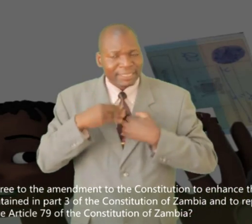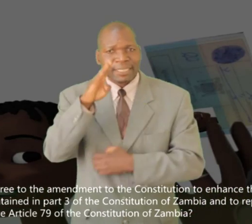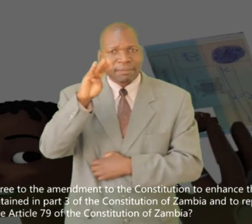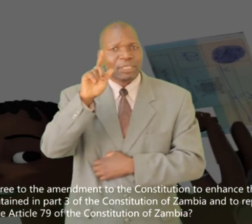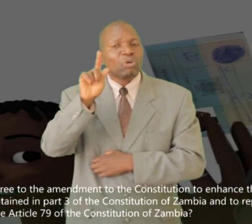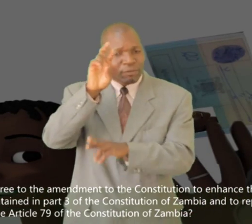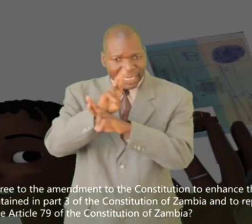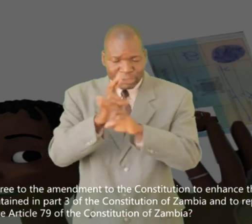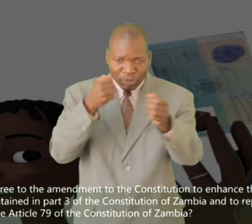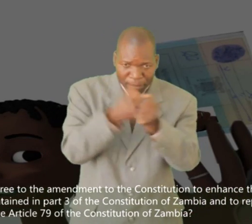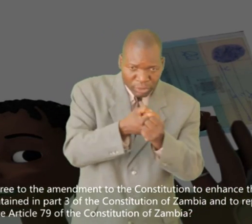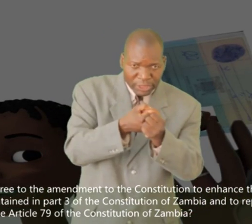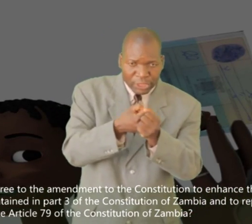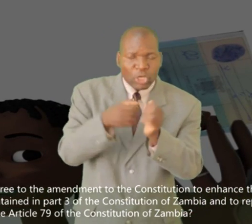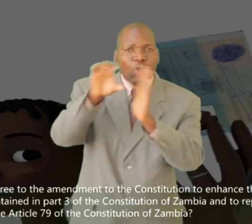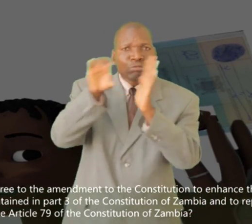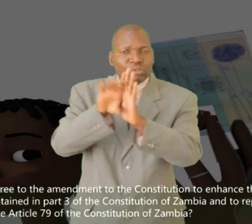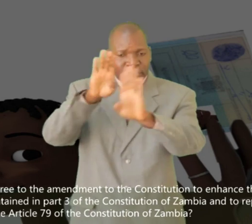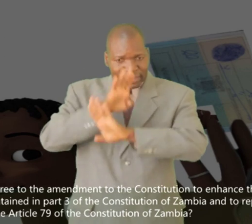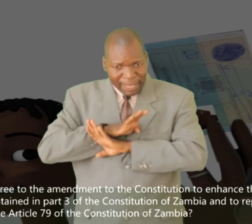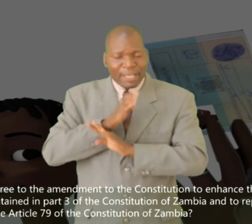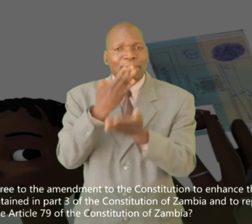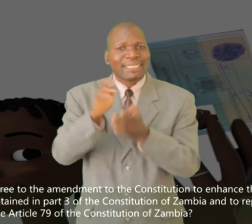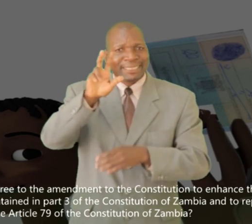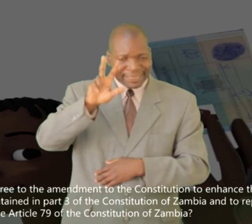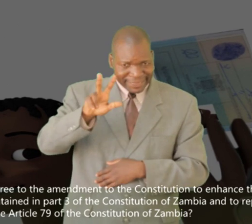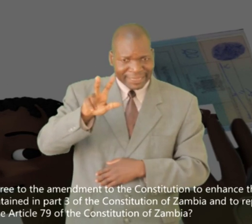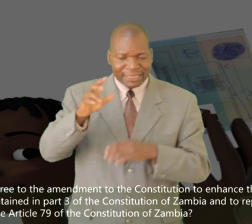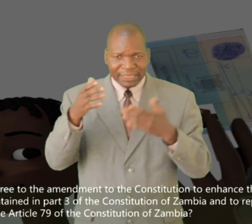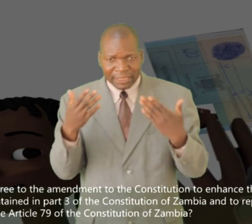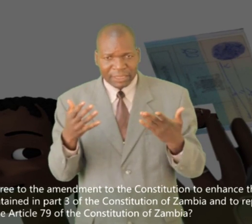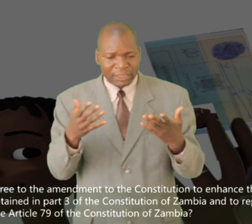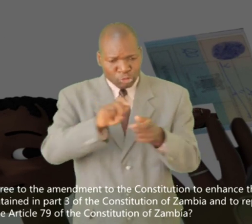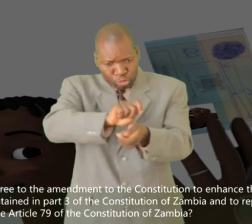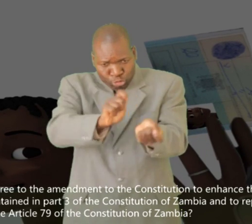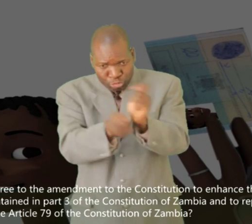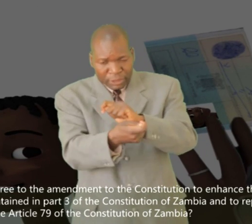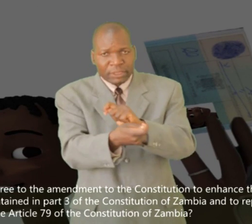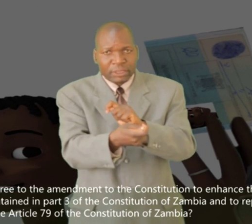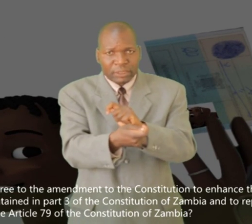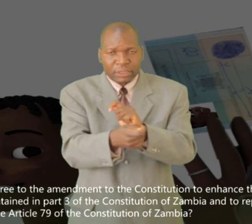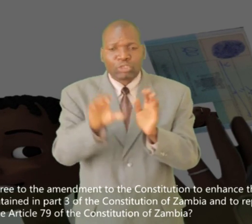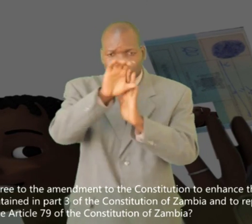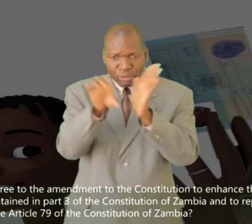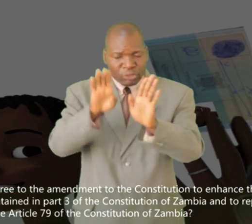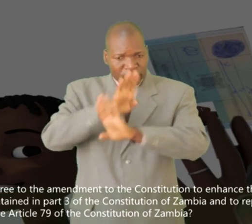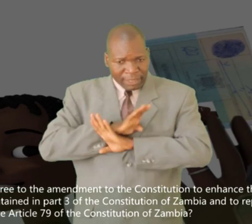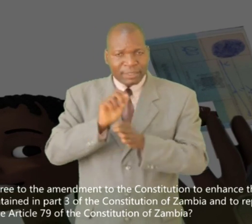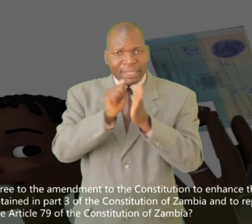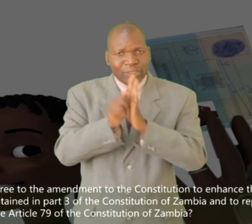Rights contained in Part 3 of the Constitution of Zambia and to repeal and replace Article